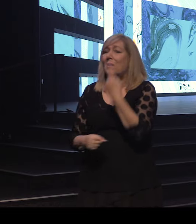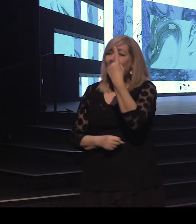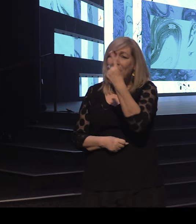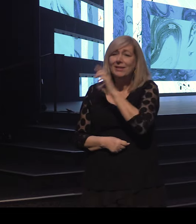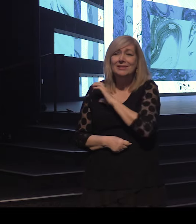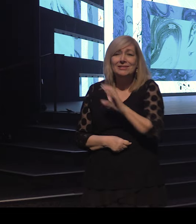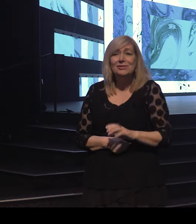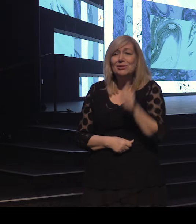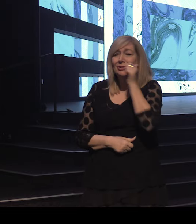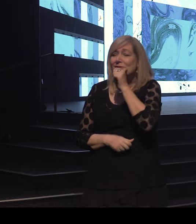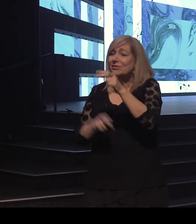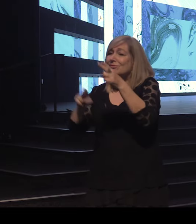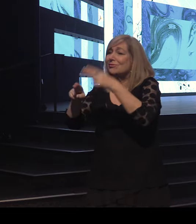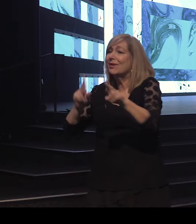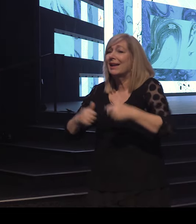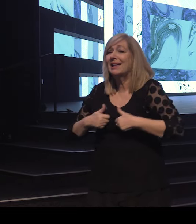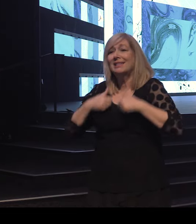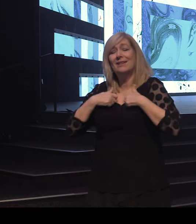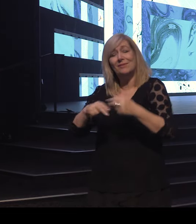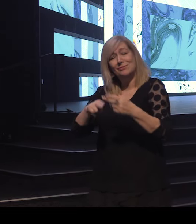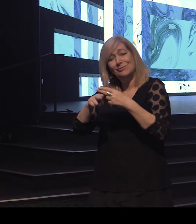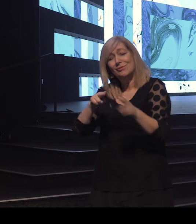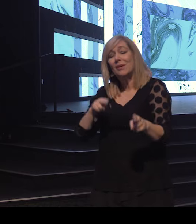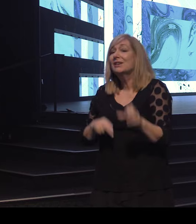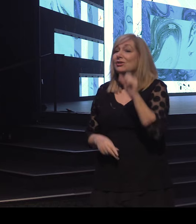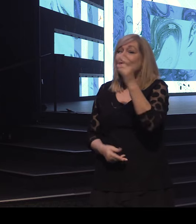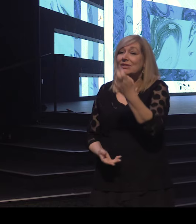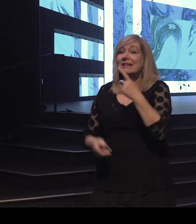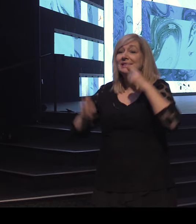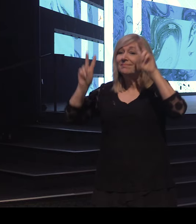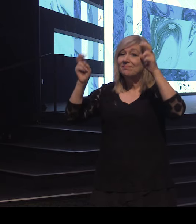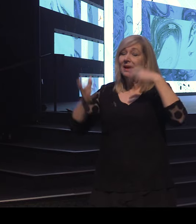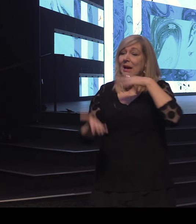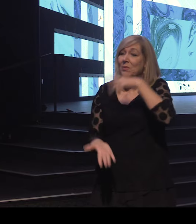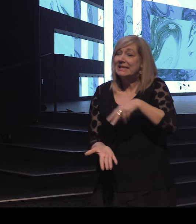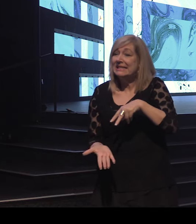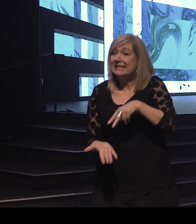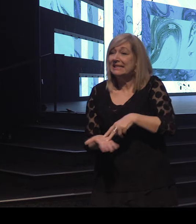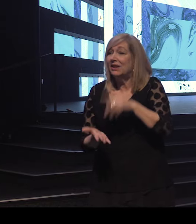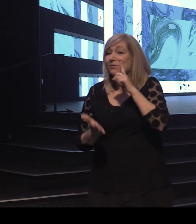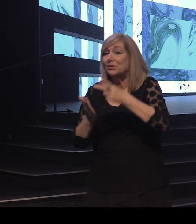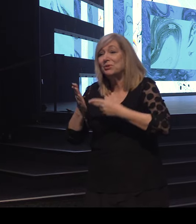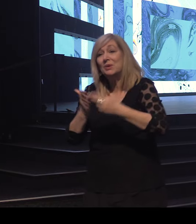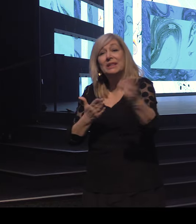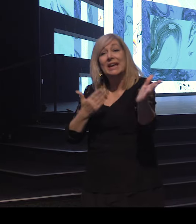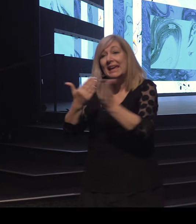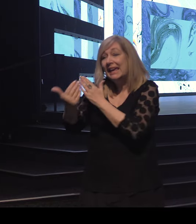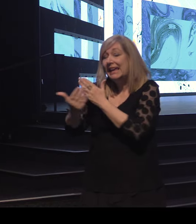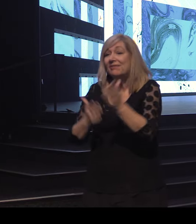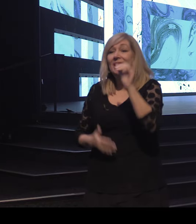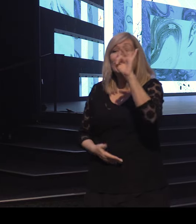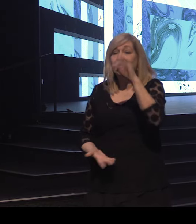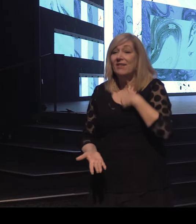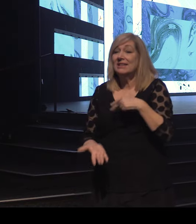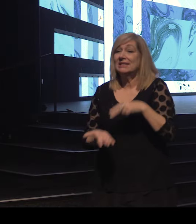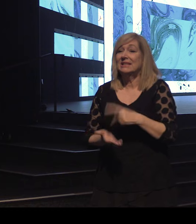entire short life according to her motto, "I will stand for truth, even if I stand